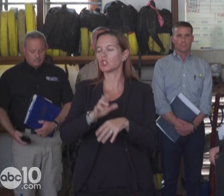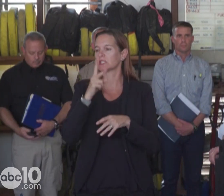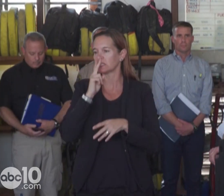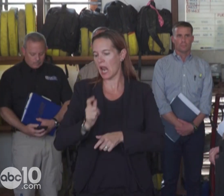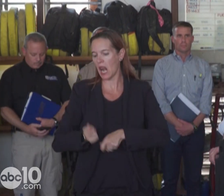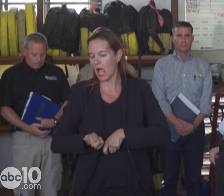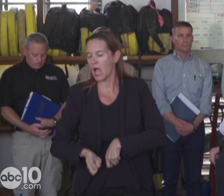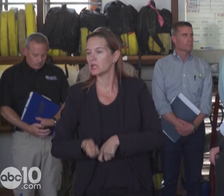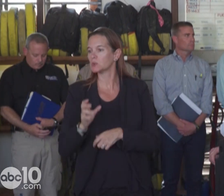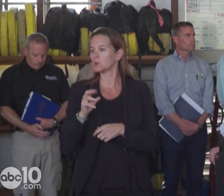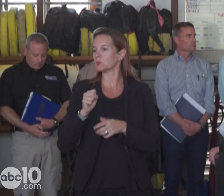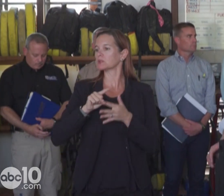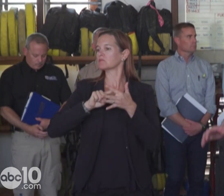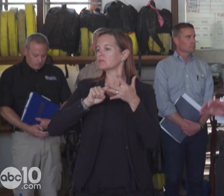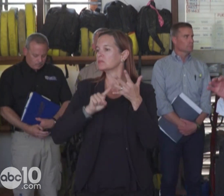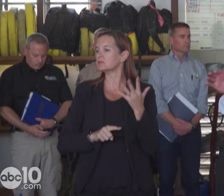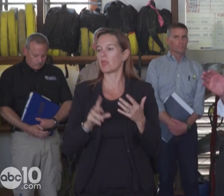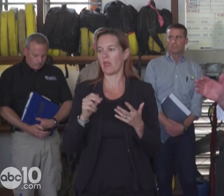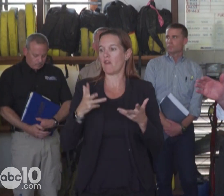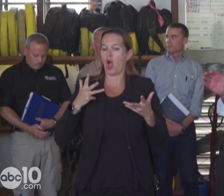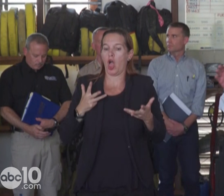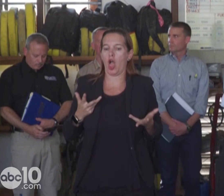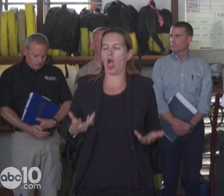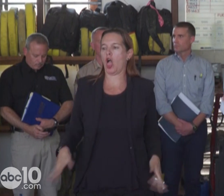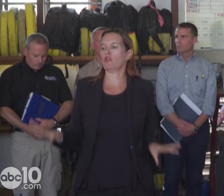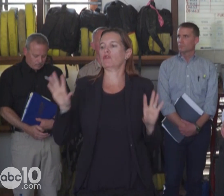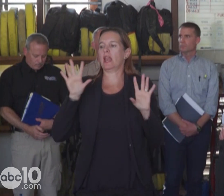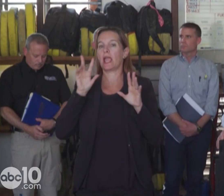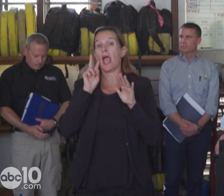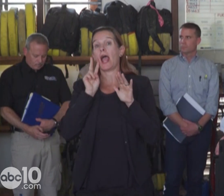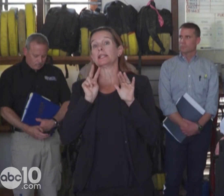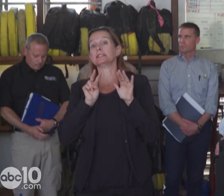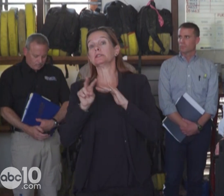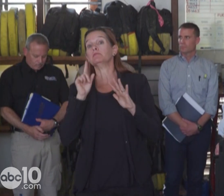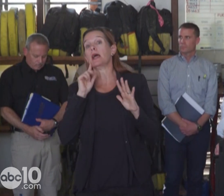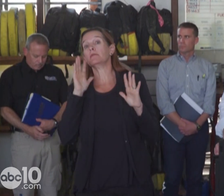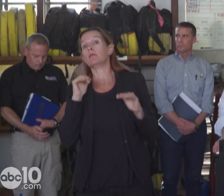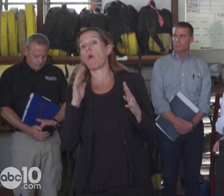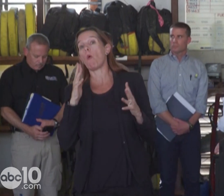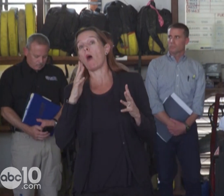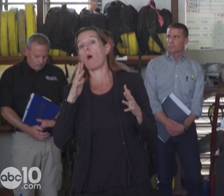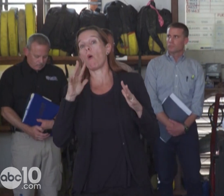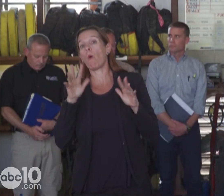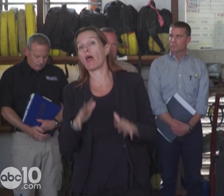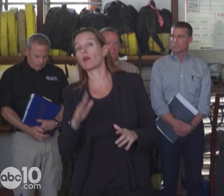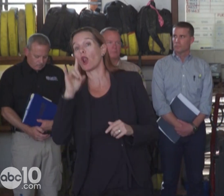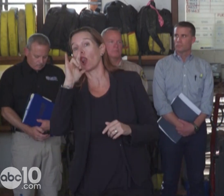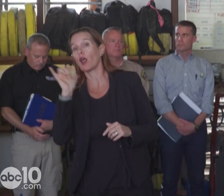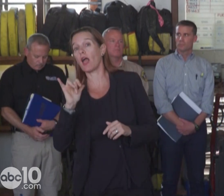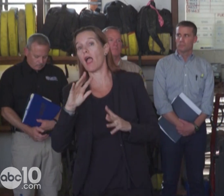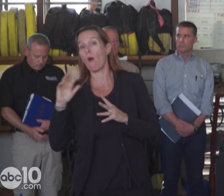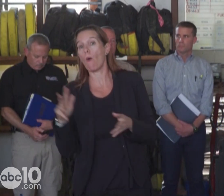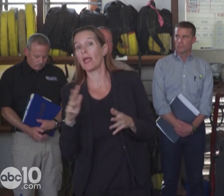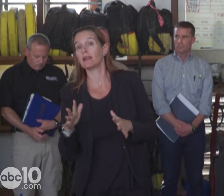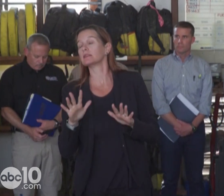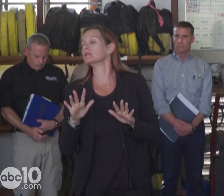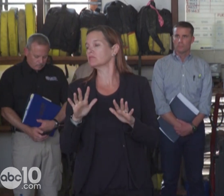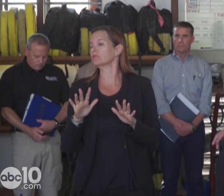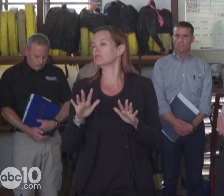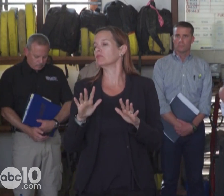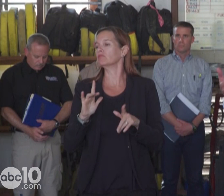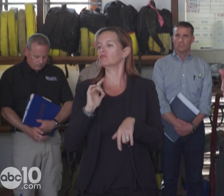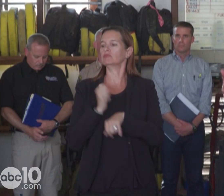crews out there. They are already proactively anticipating where the weather is going, the wind conditions, what they'll look